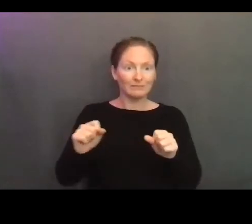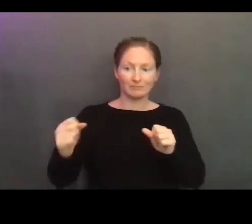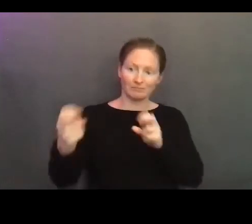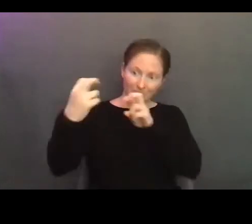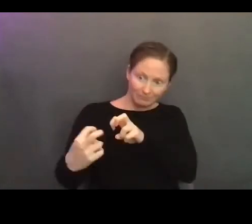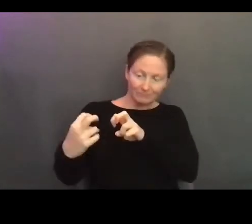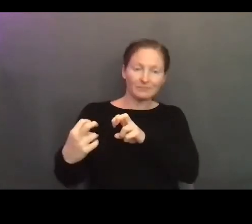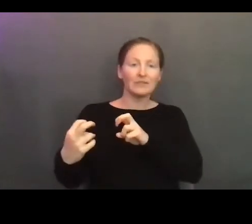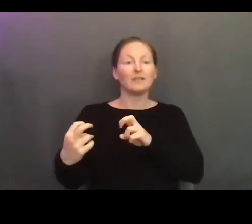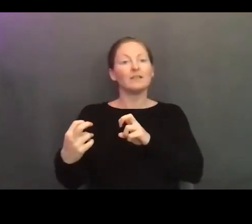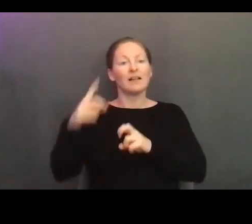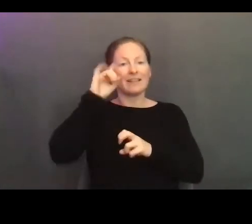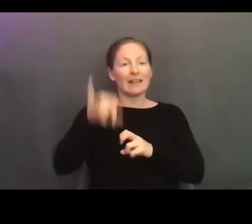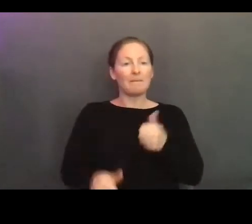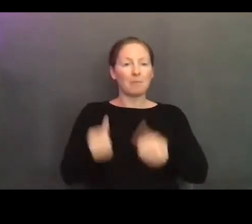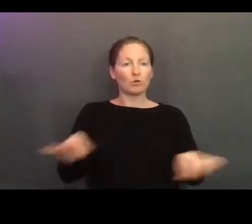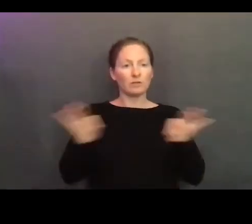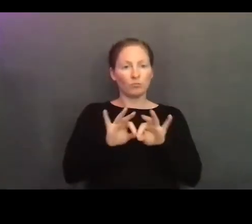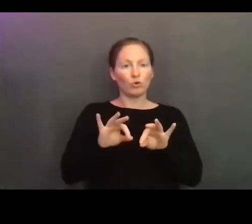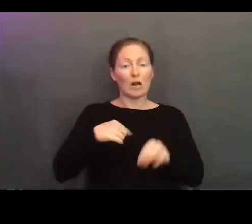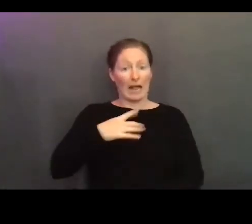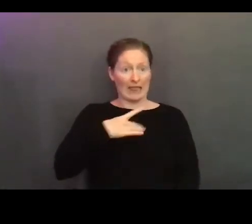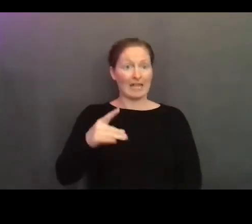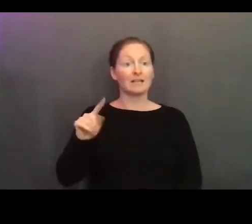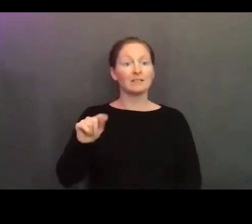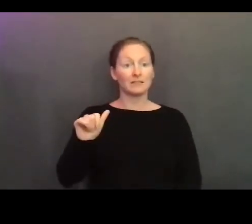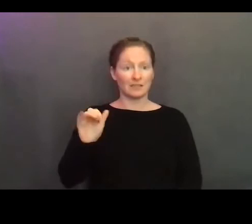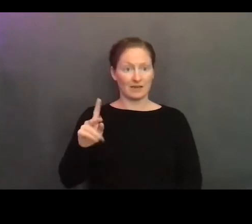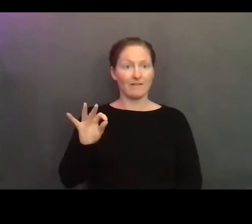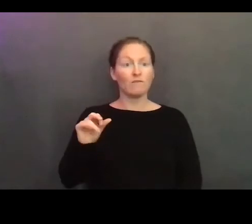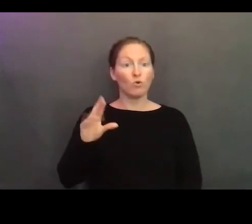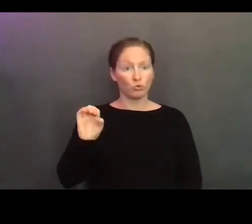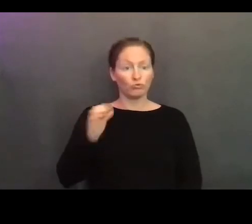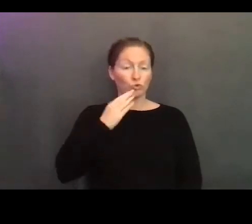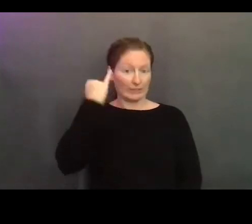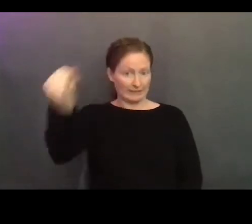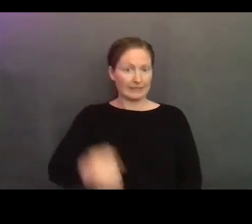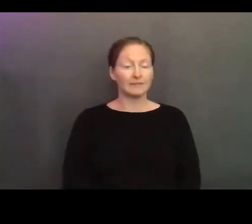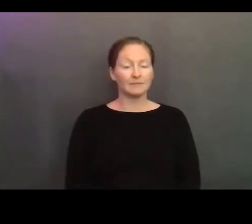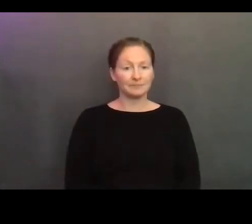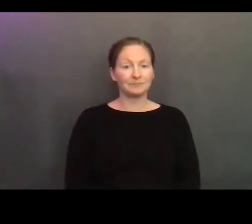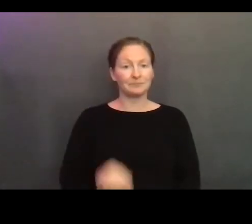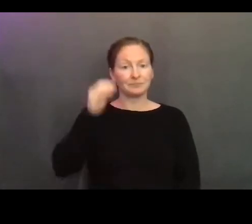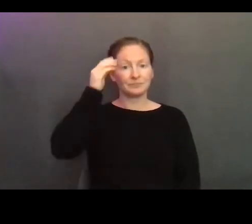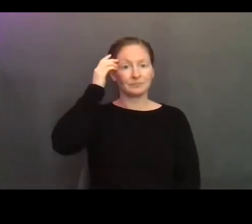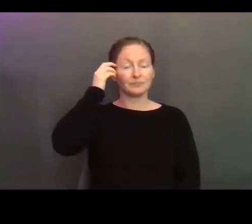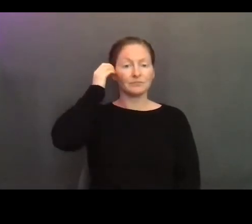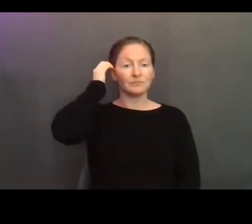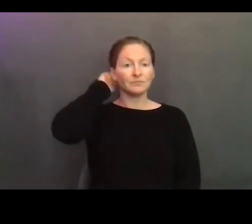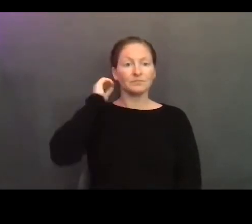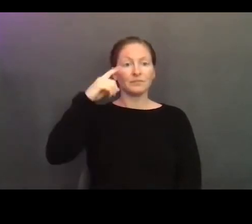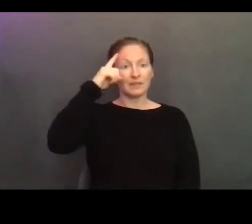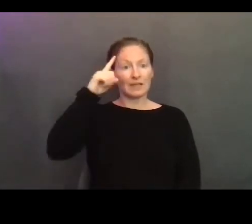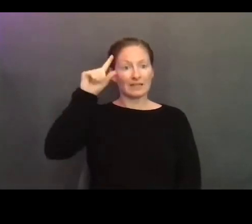that's the most important thing. I do like the idea of a task force. I think that at the governor's level, there is that